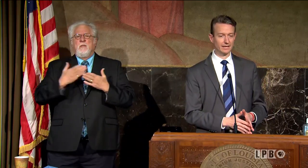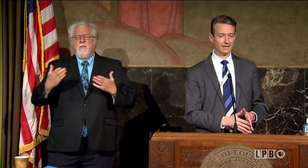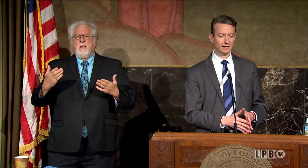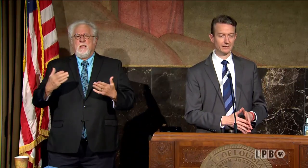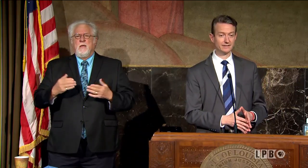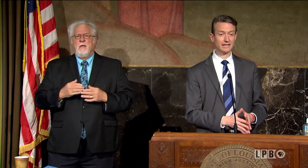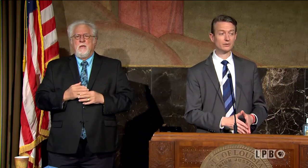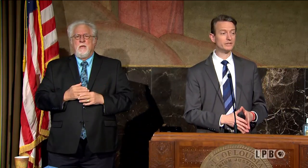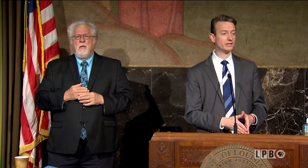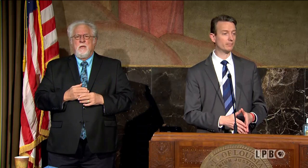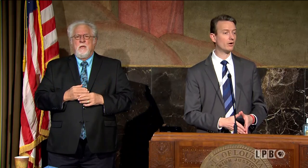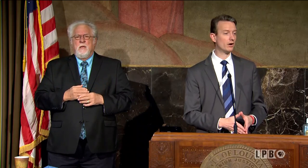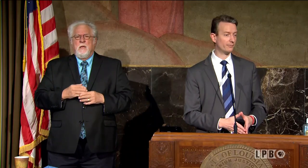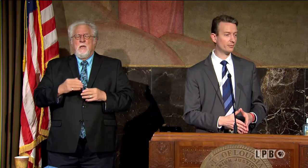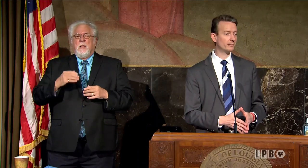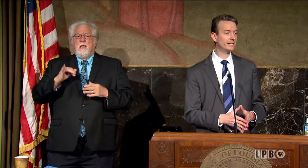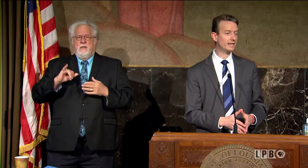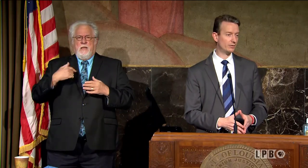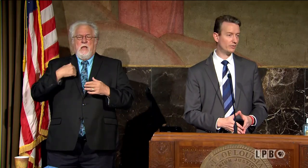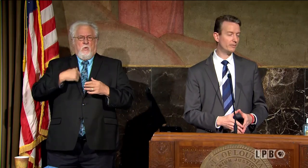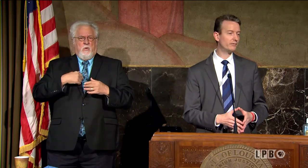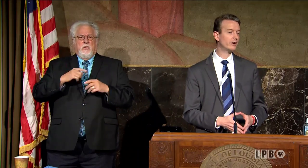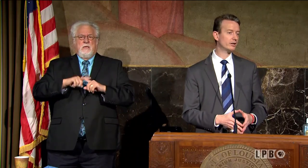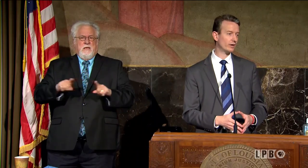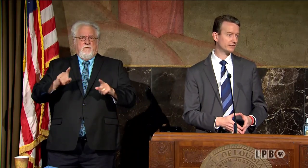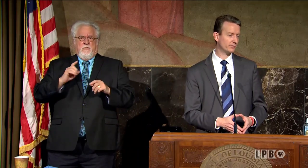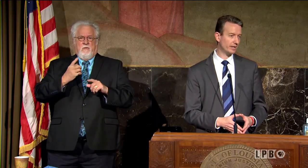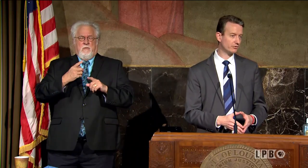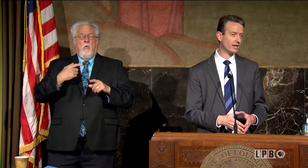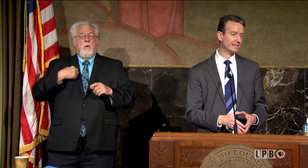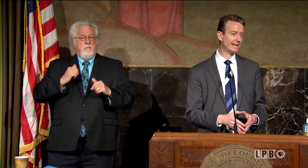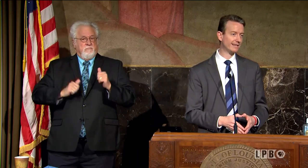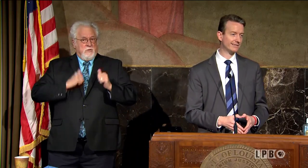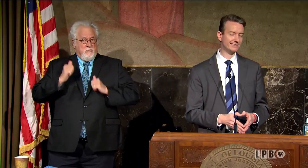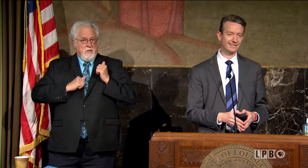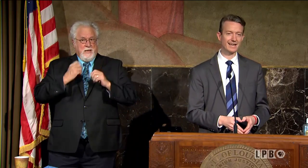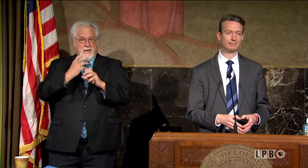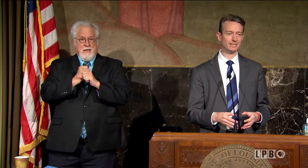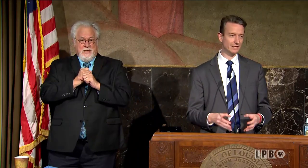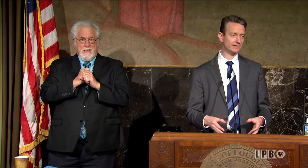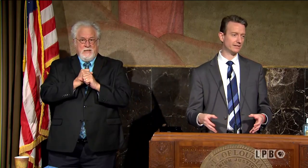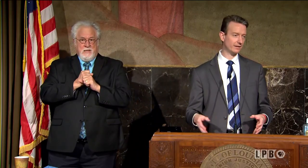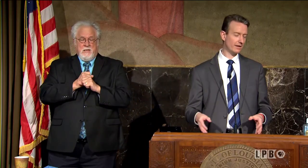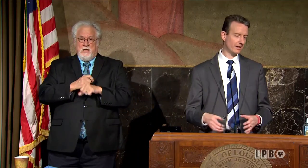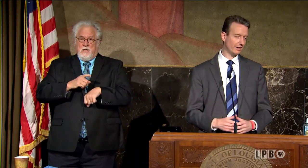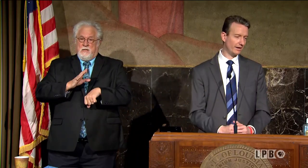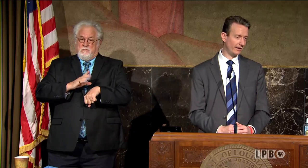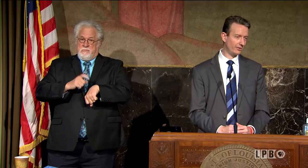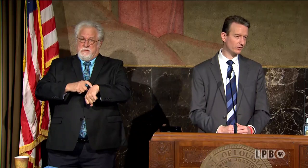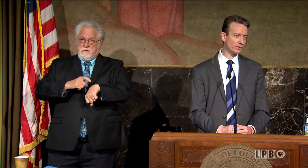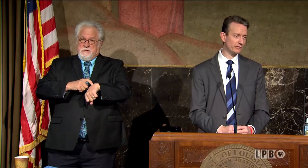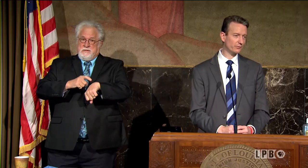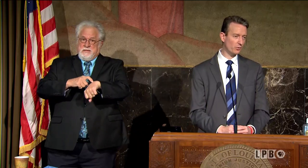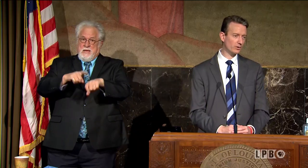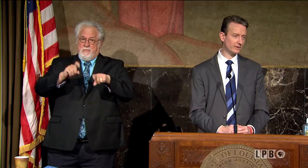that's set Louisiana apart from the beginning, we've been very aggressive about trying to get access to timely testing results for the